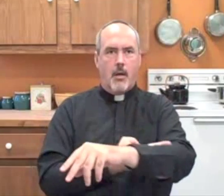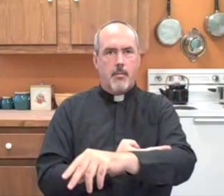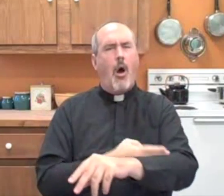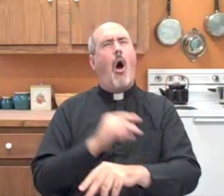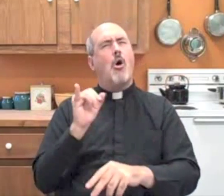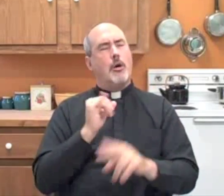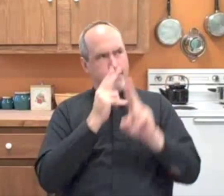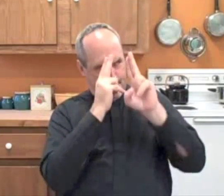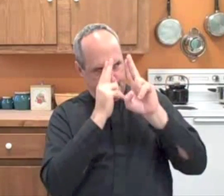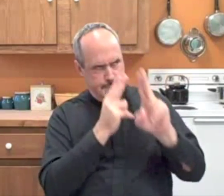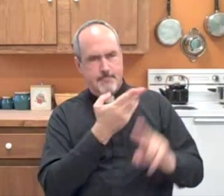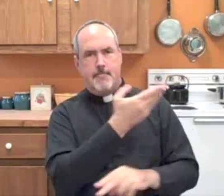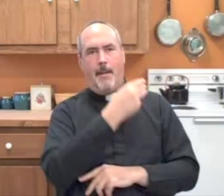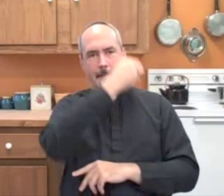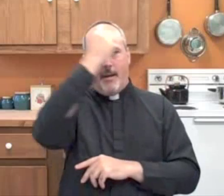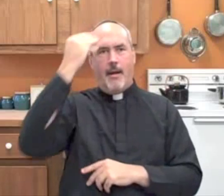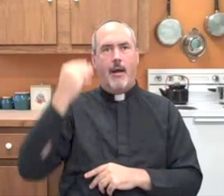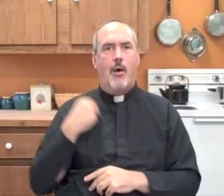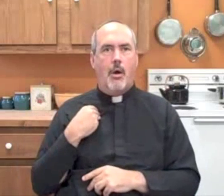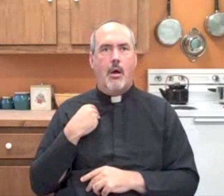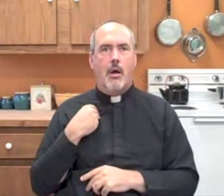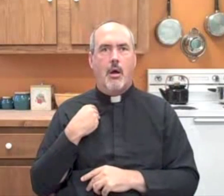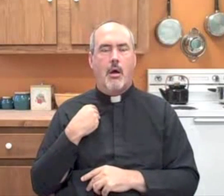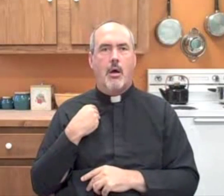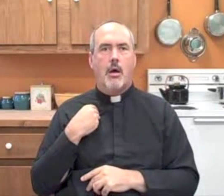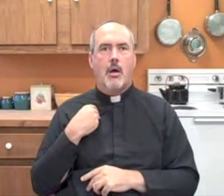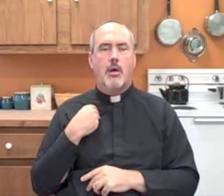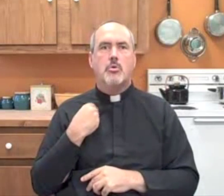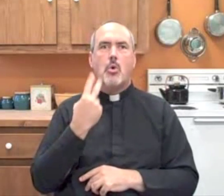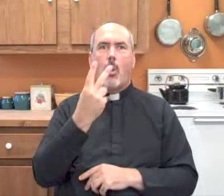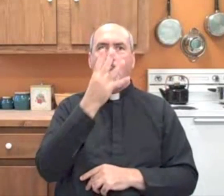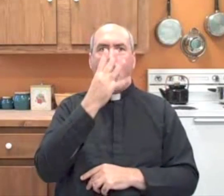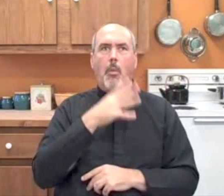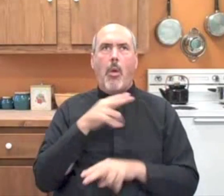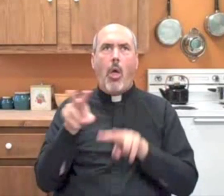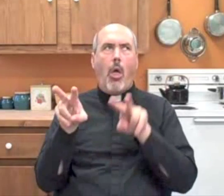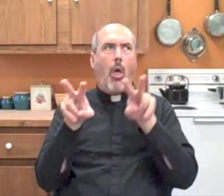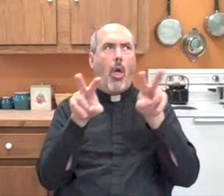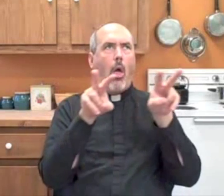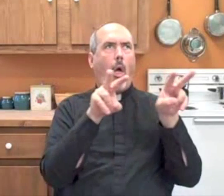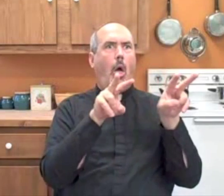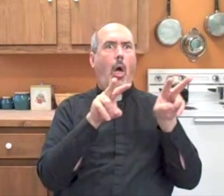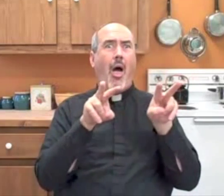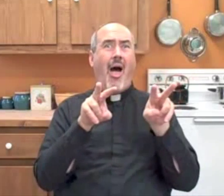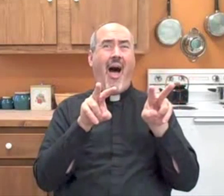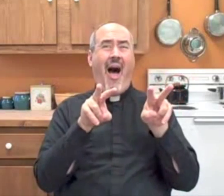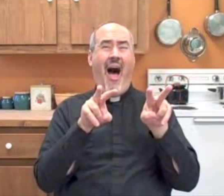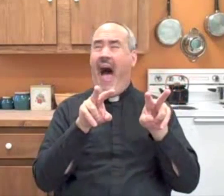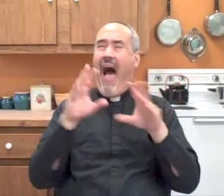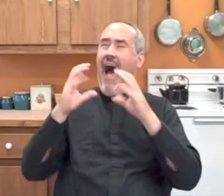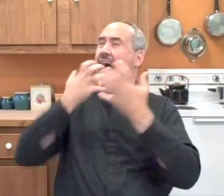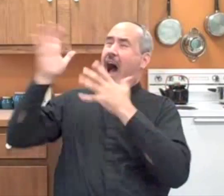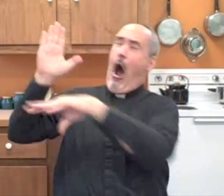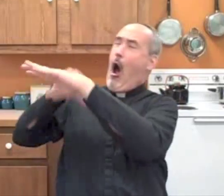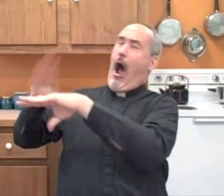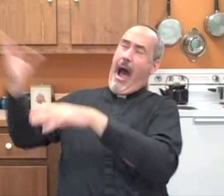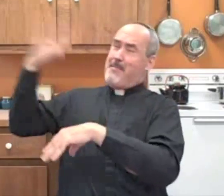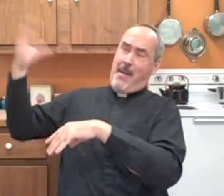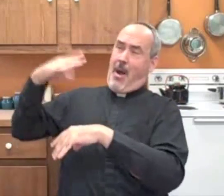The lamb was to honor Mary. The two women looked and started screaming for other people to come and